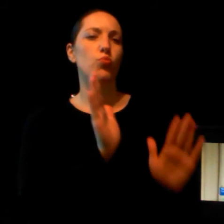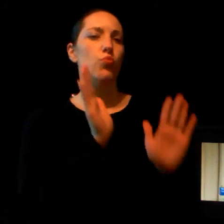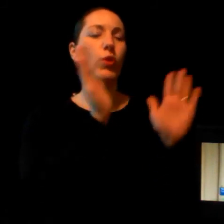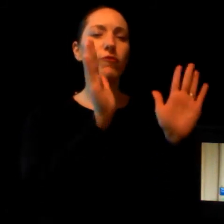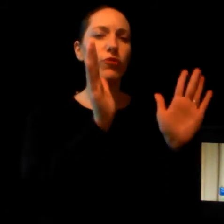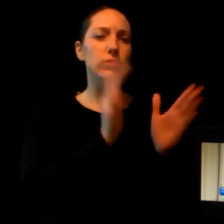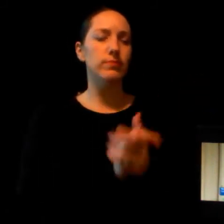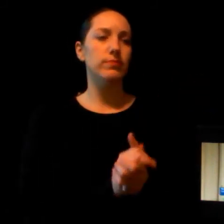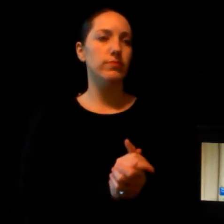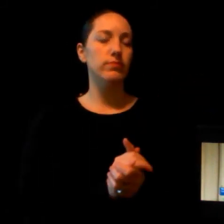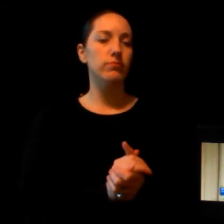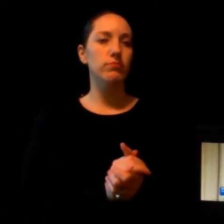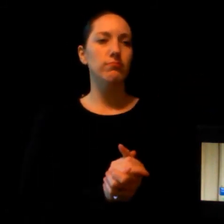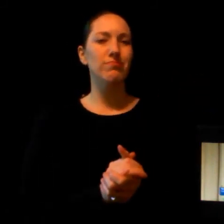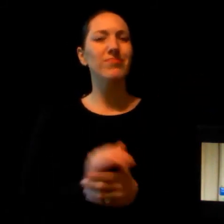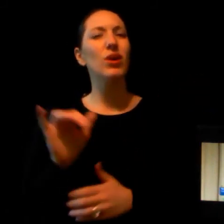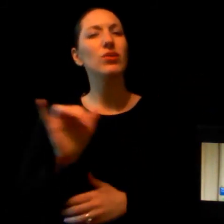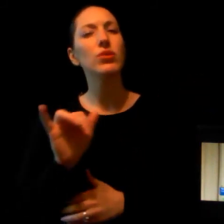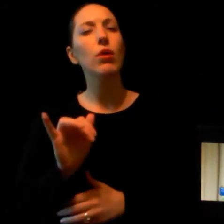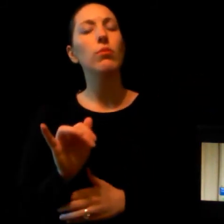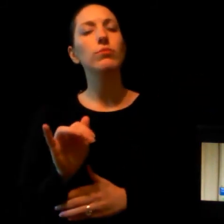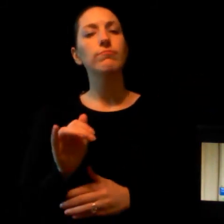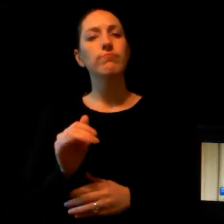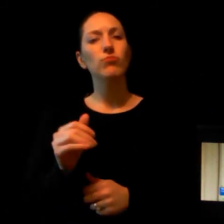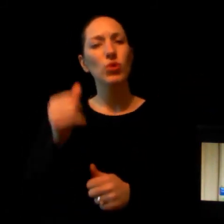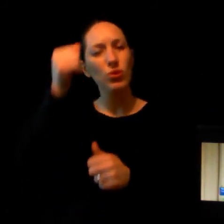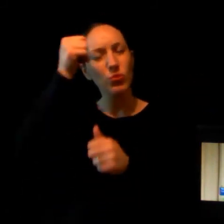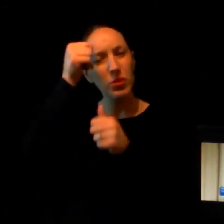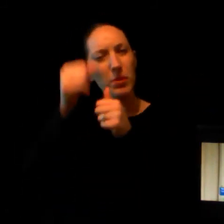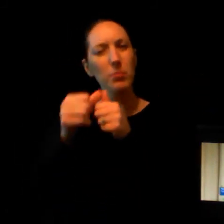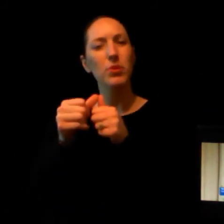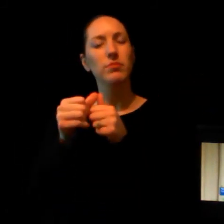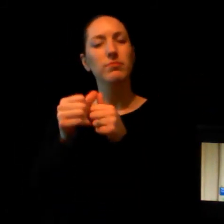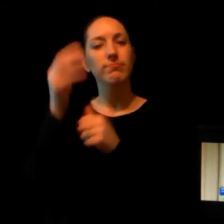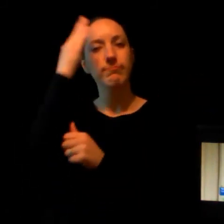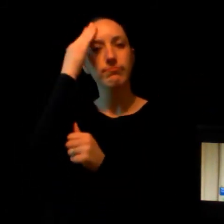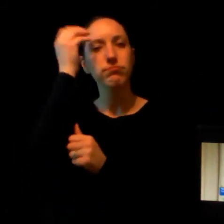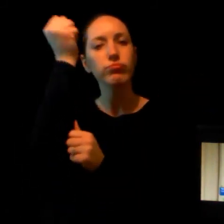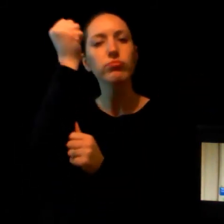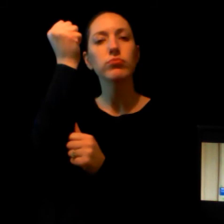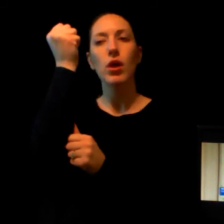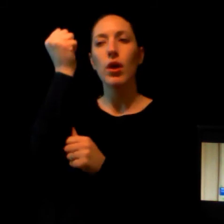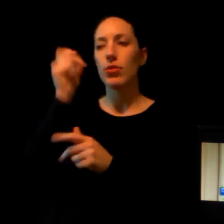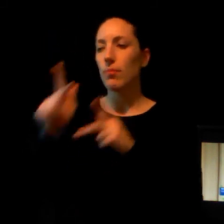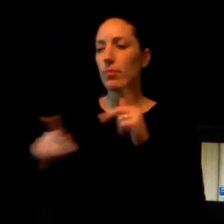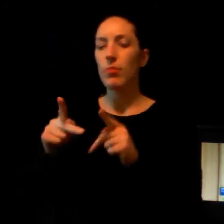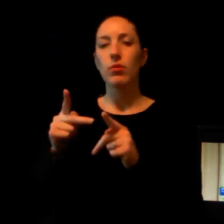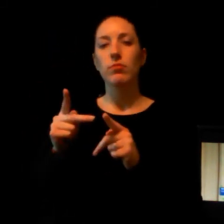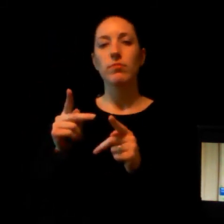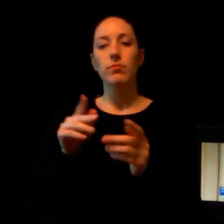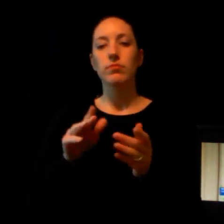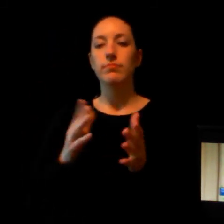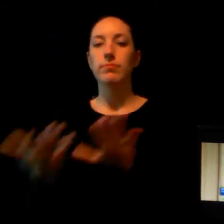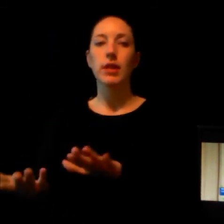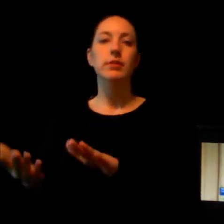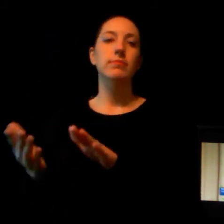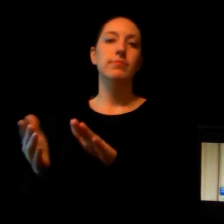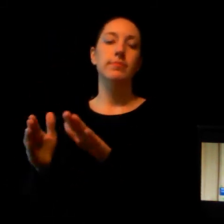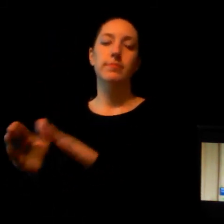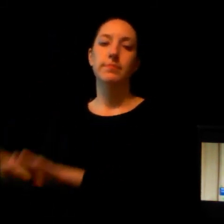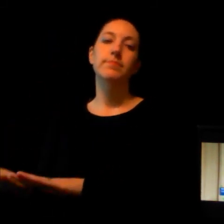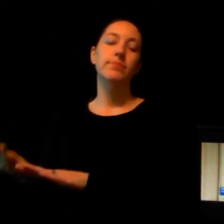that have been lost as a consequence of the extraordinary reporting that they've done over recent weeks. They